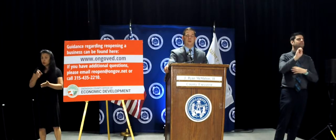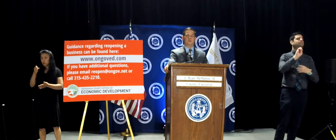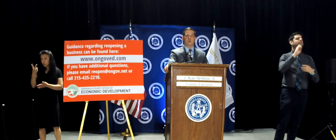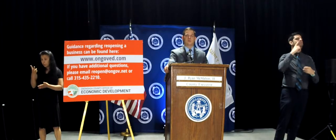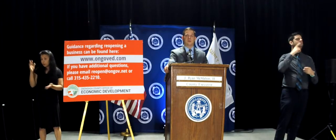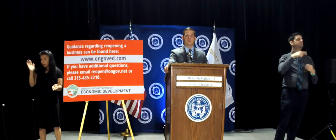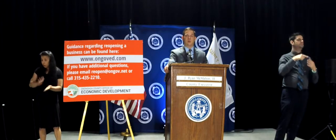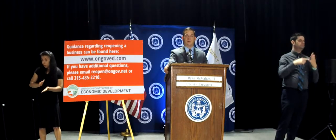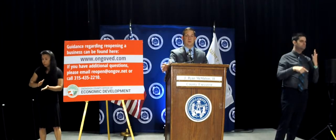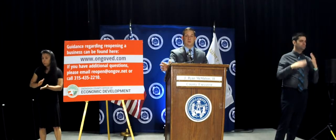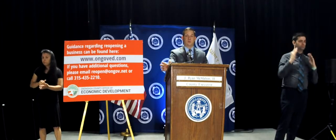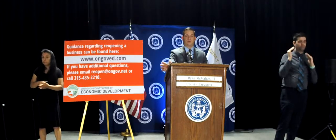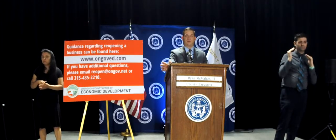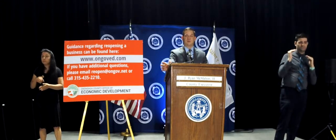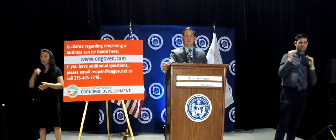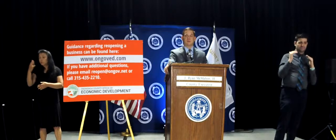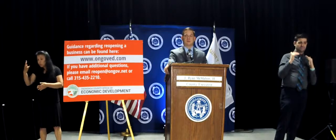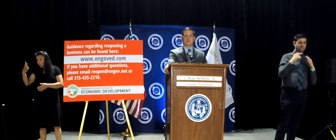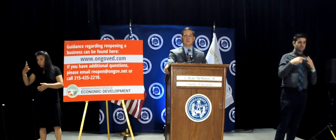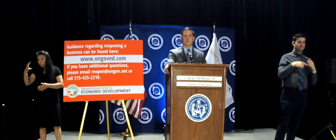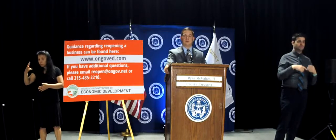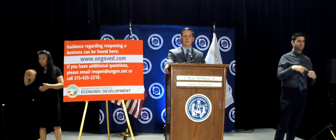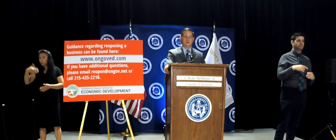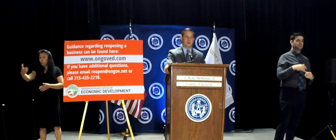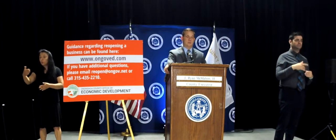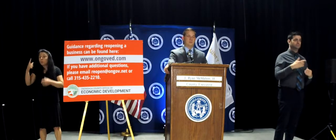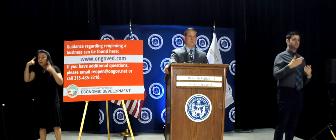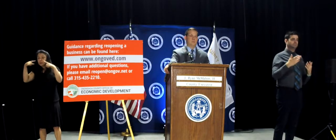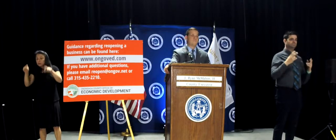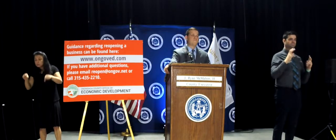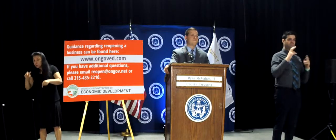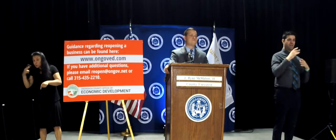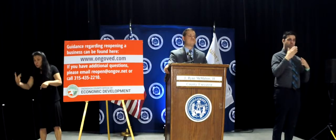hopefully phase 4 is phase 4, then there's no more phases.